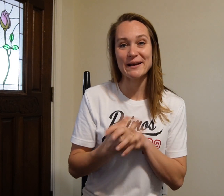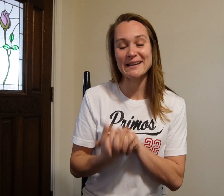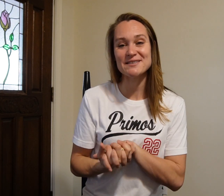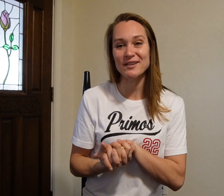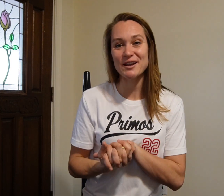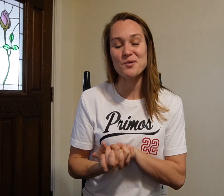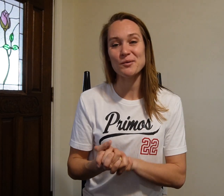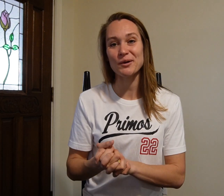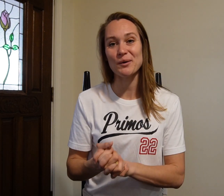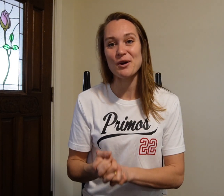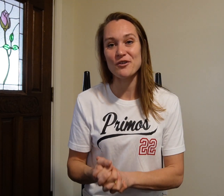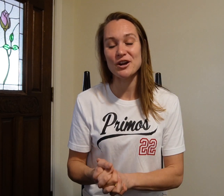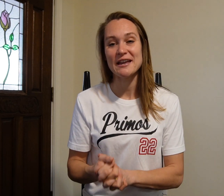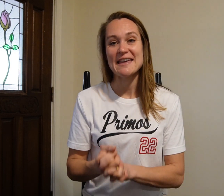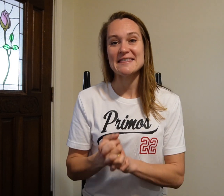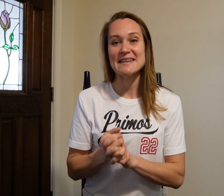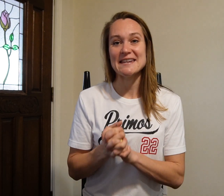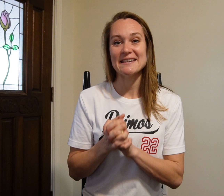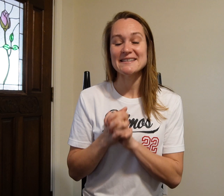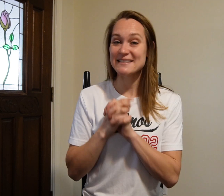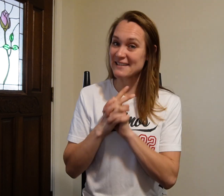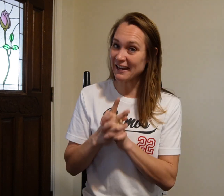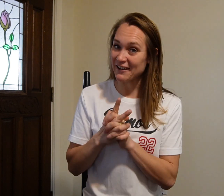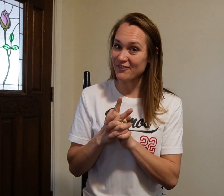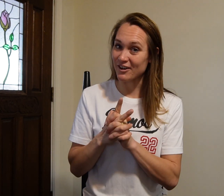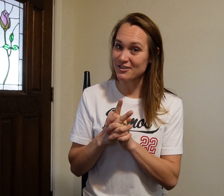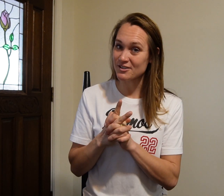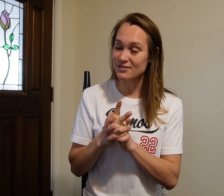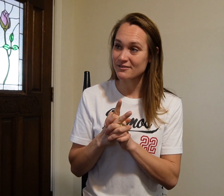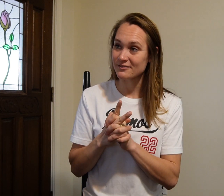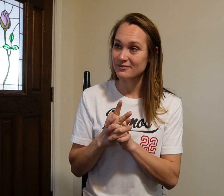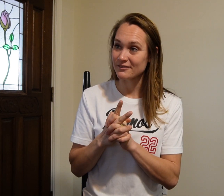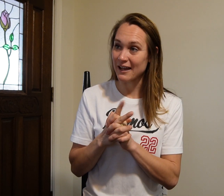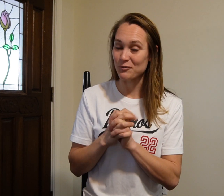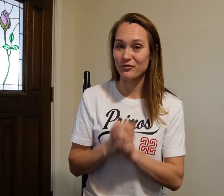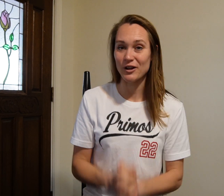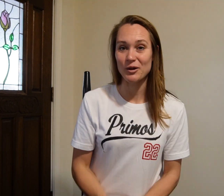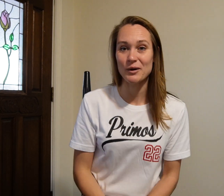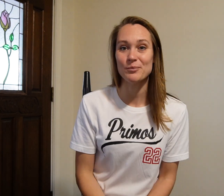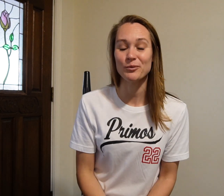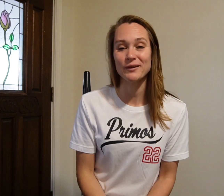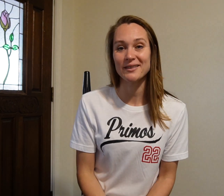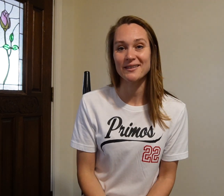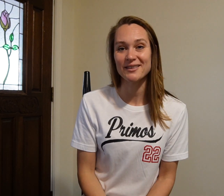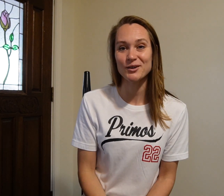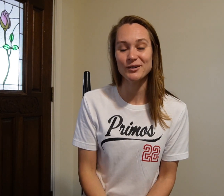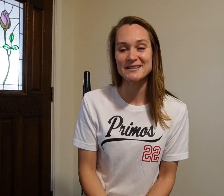next video, we will go over the second verse, and we'll follow up with the chorus after